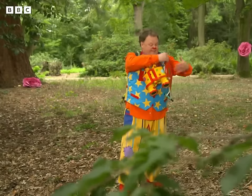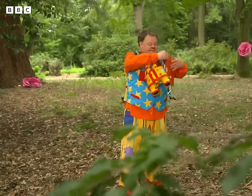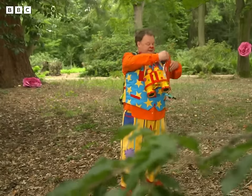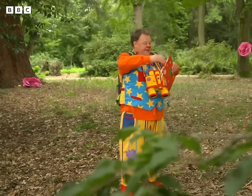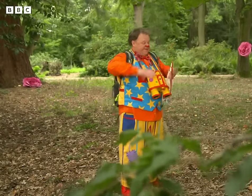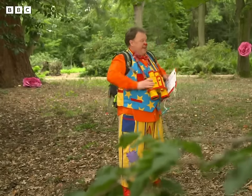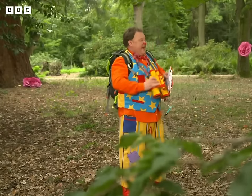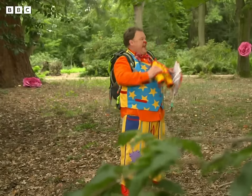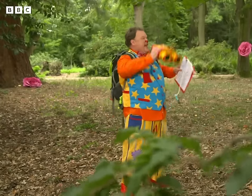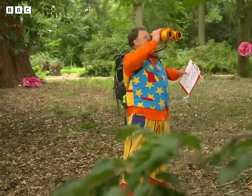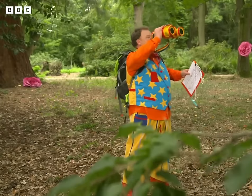Right.